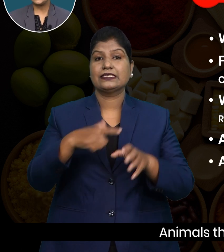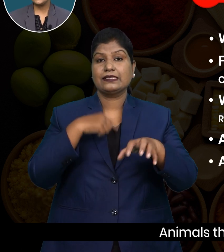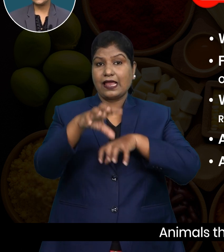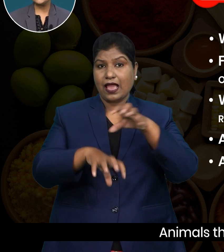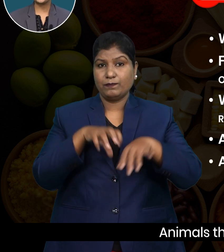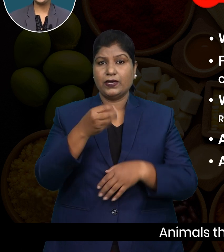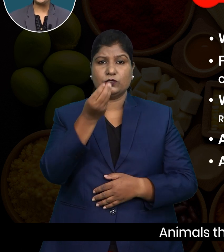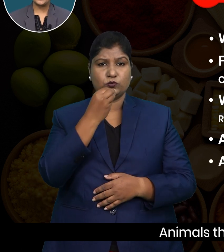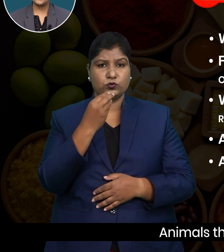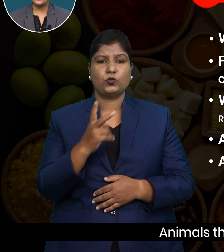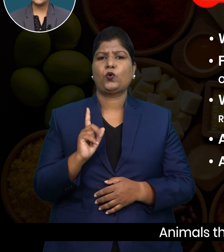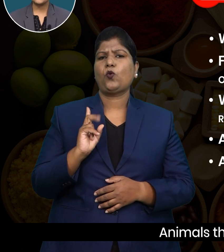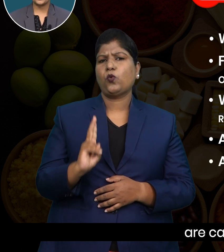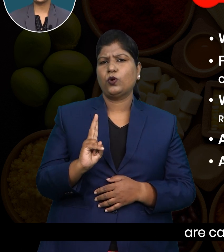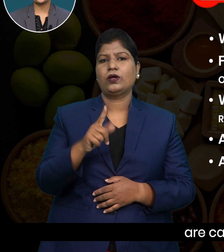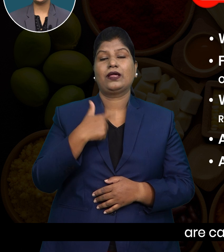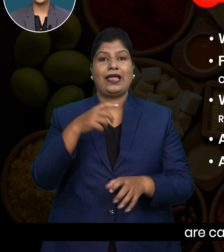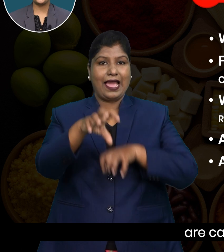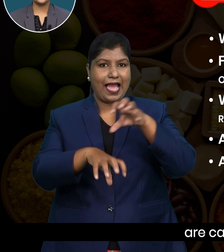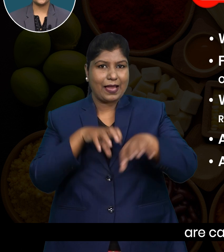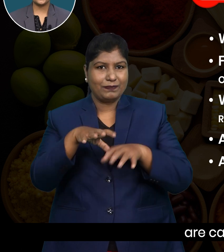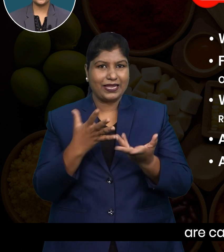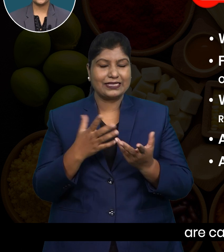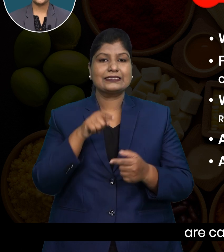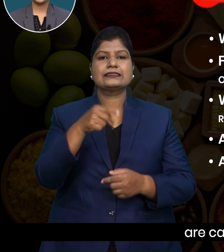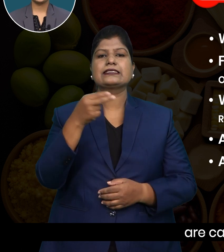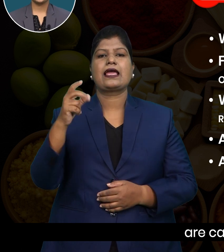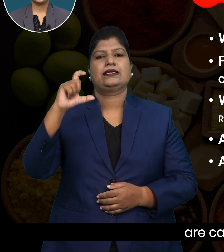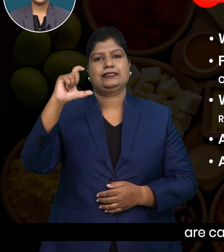Animals that eat only animals are called carnivores.